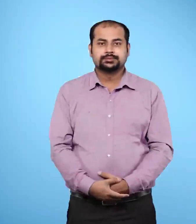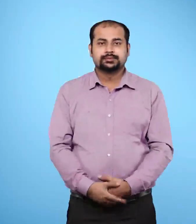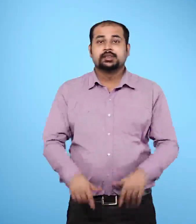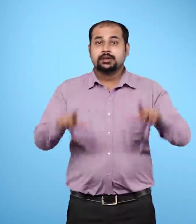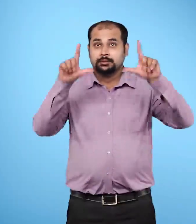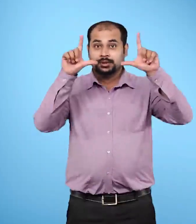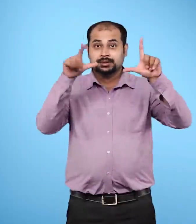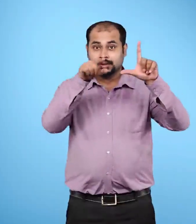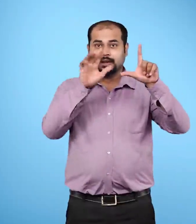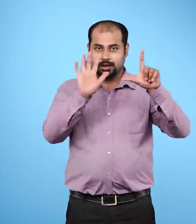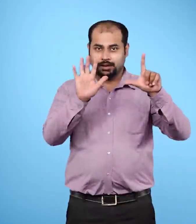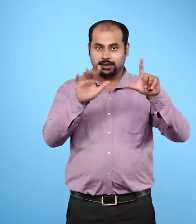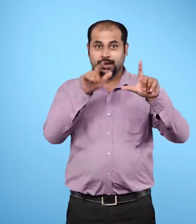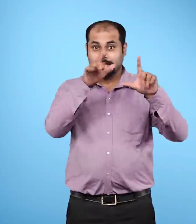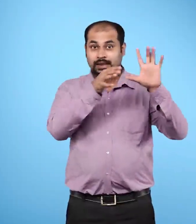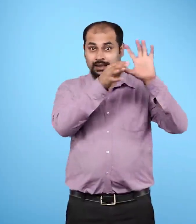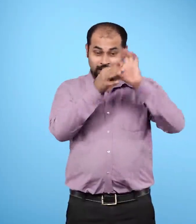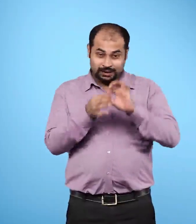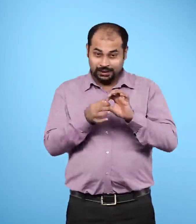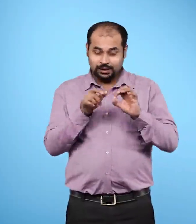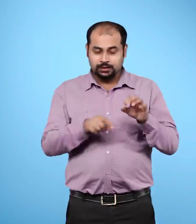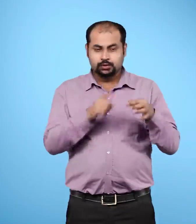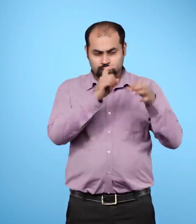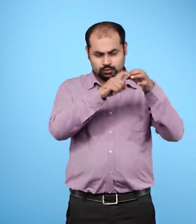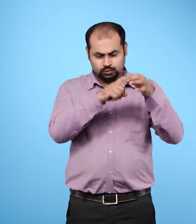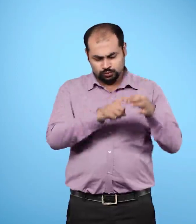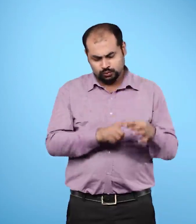There is a picture on this page and few questions.